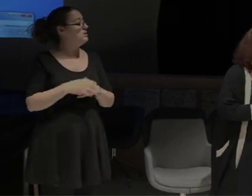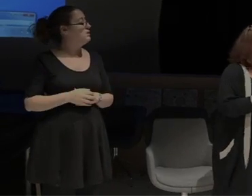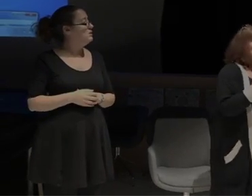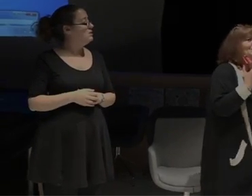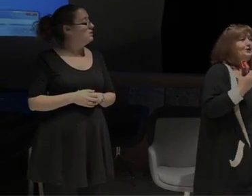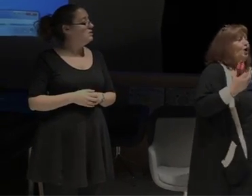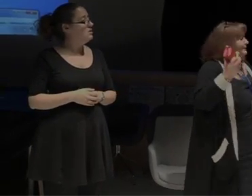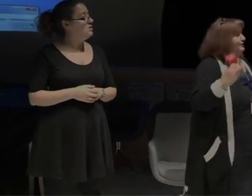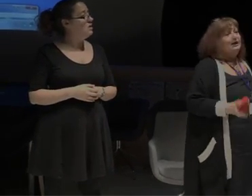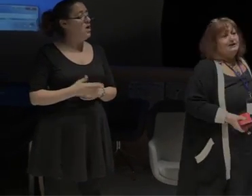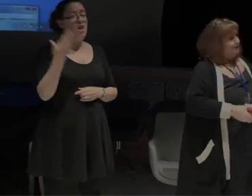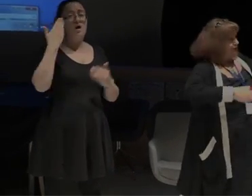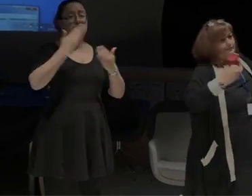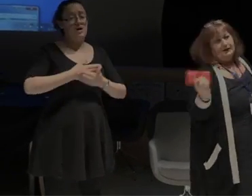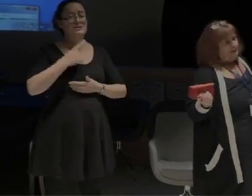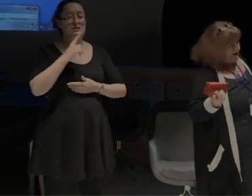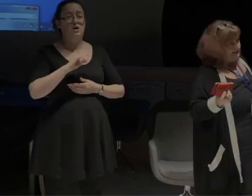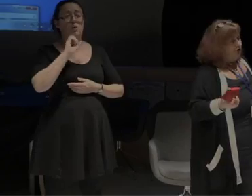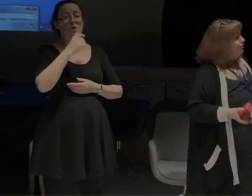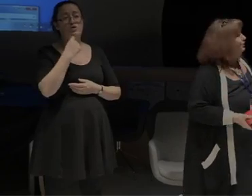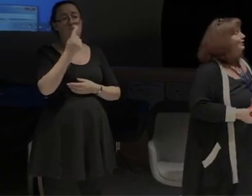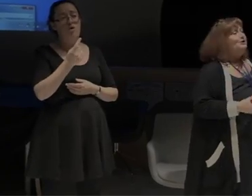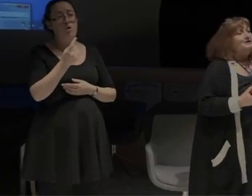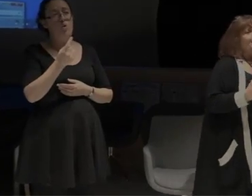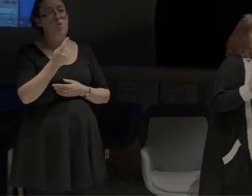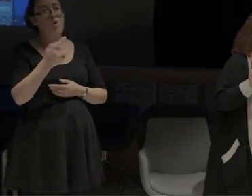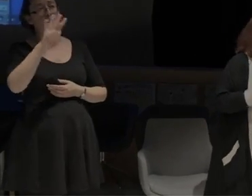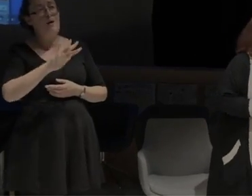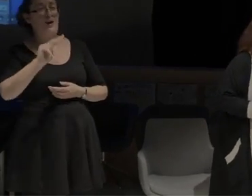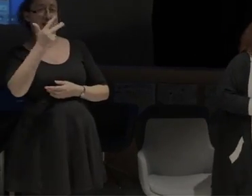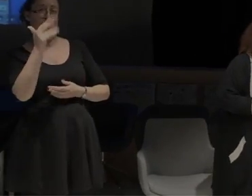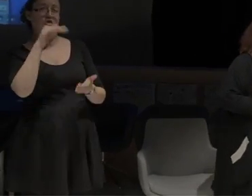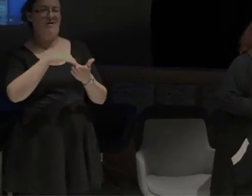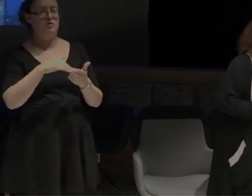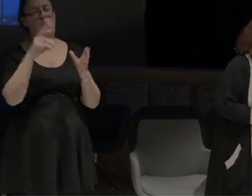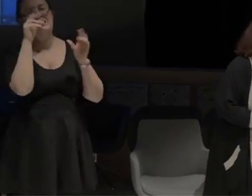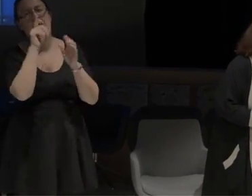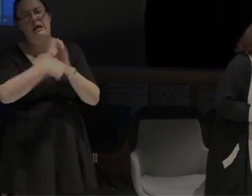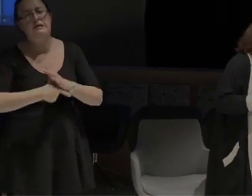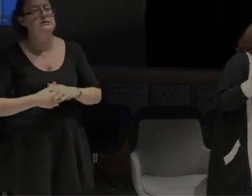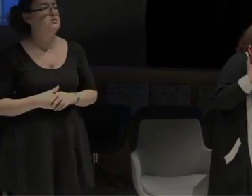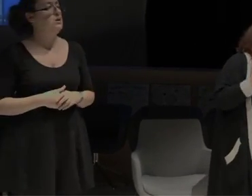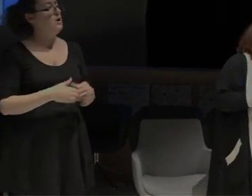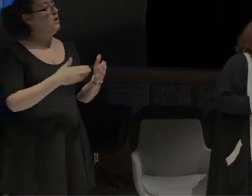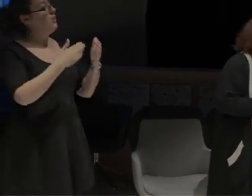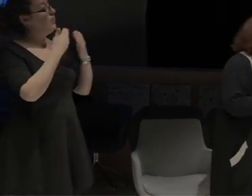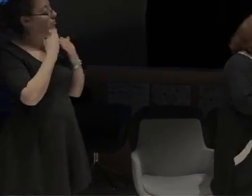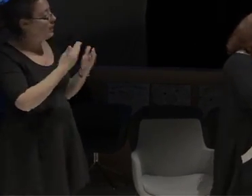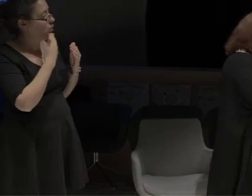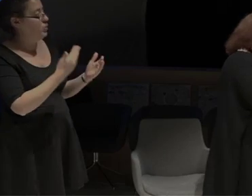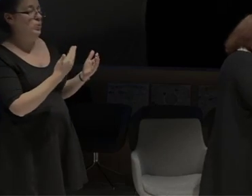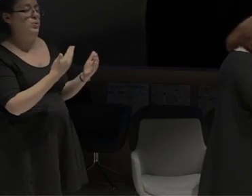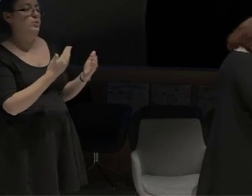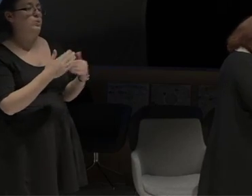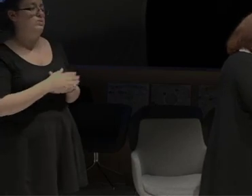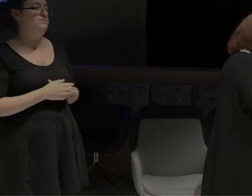disappeared, and she said, I'm having a lie-in in the morning, I'll be in about 8 o'clock, you know. So I just want to say thank you so much indeed, and